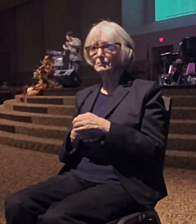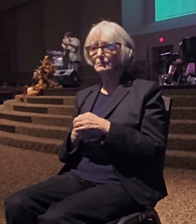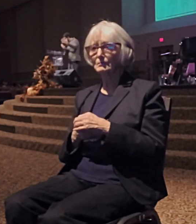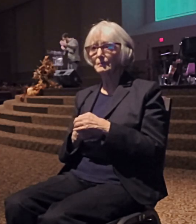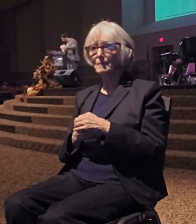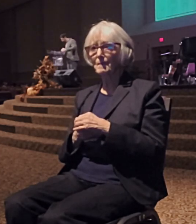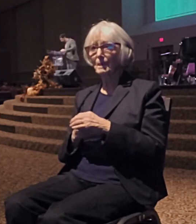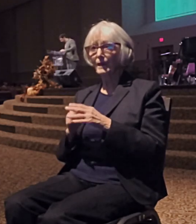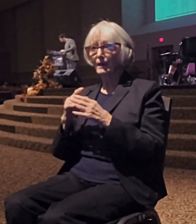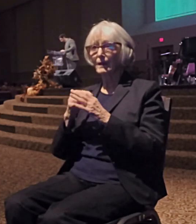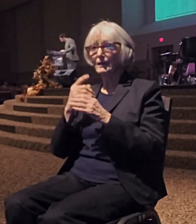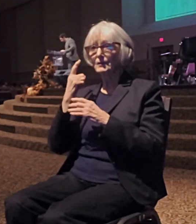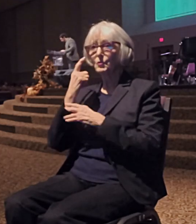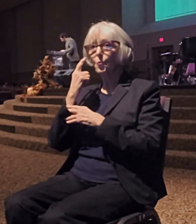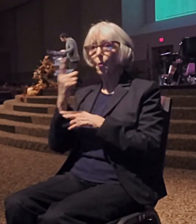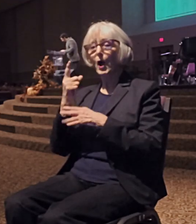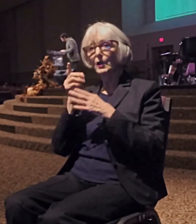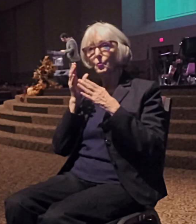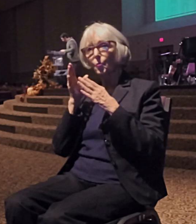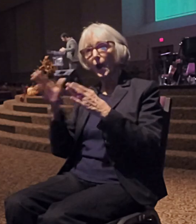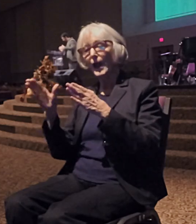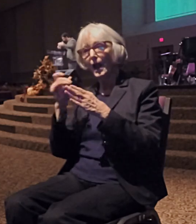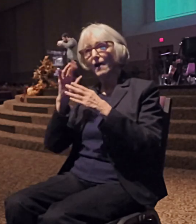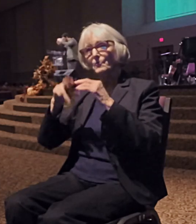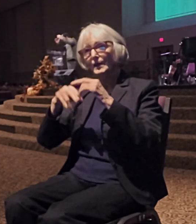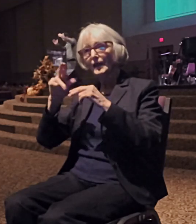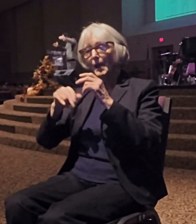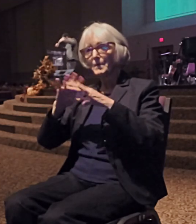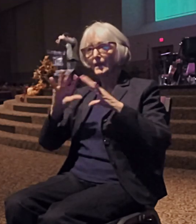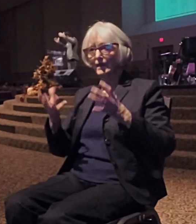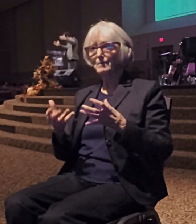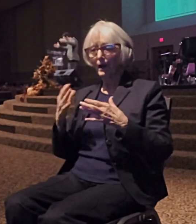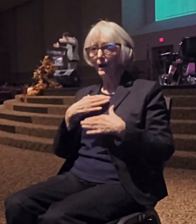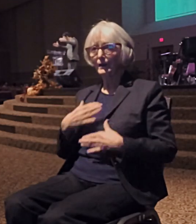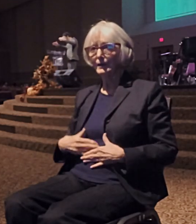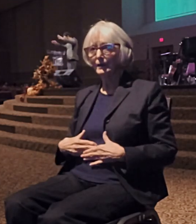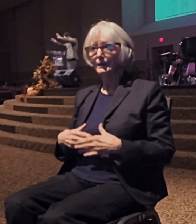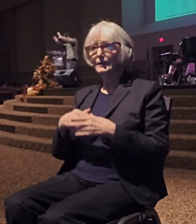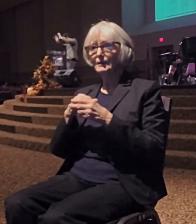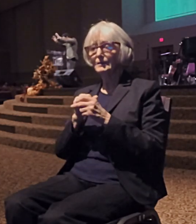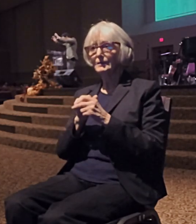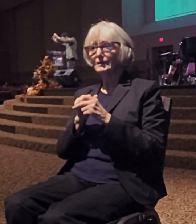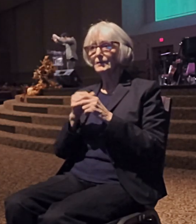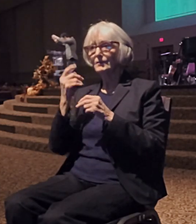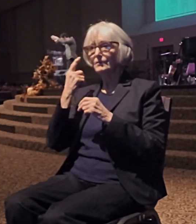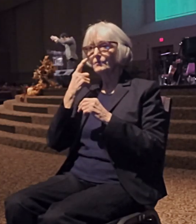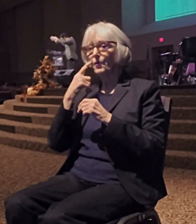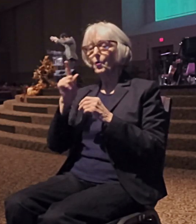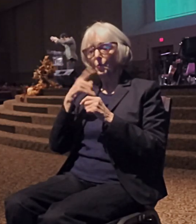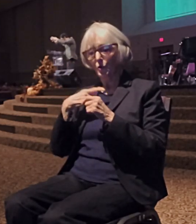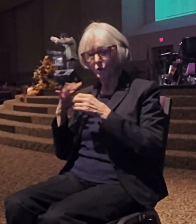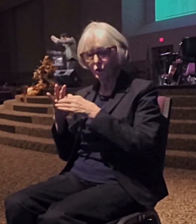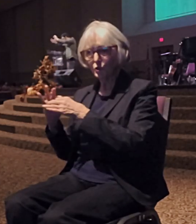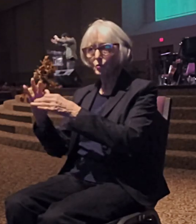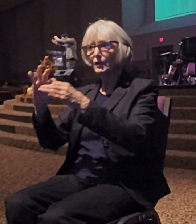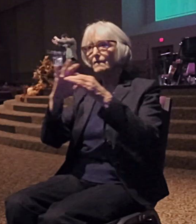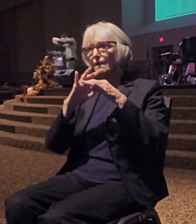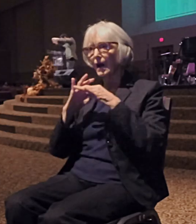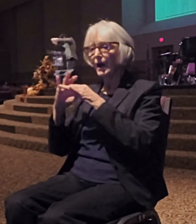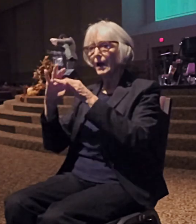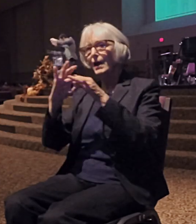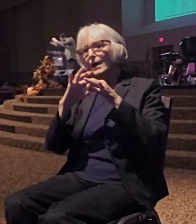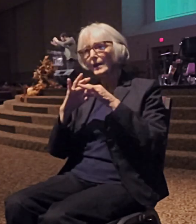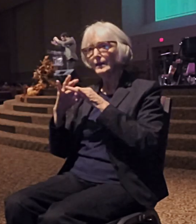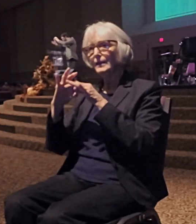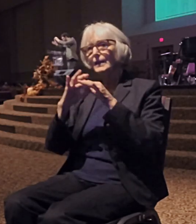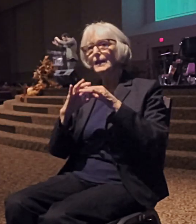This is one way, building up of the body. To what point? To where we're unified in the doctrinal truths